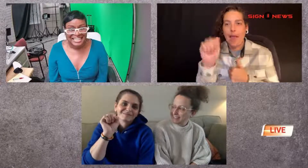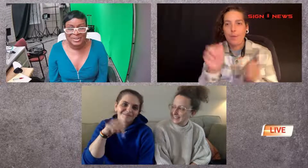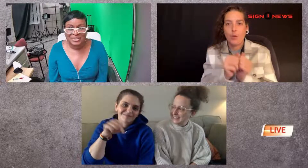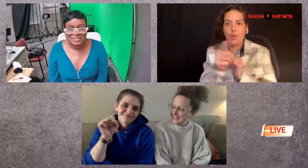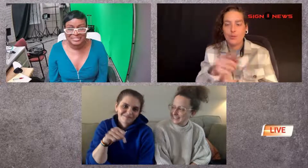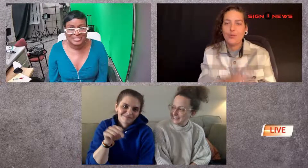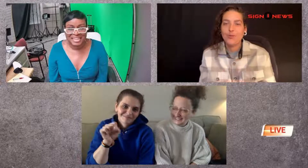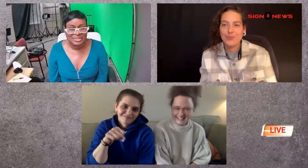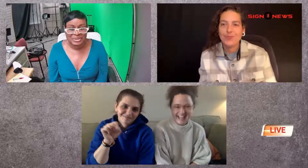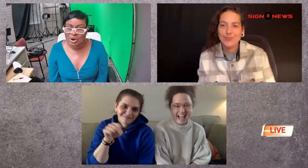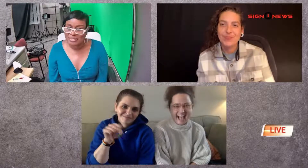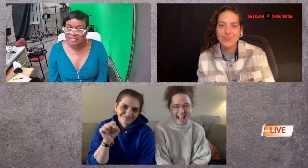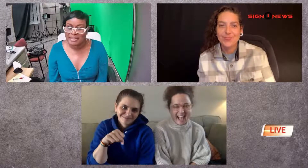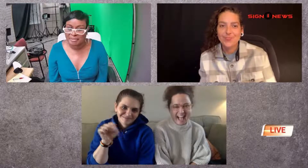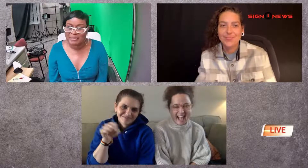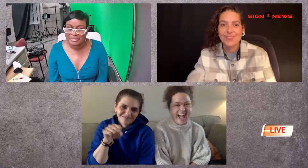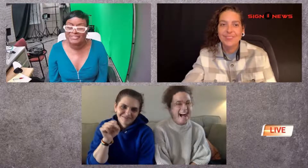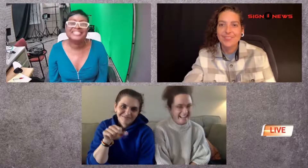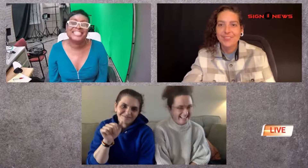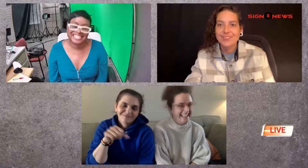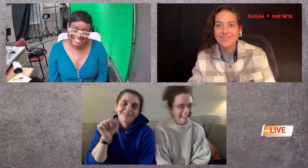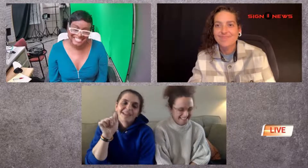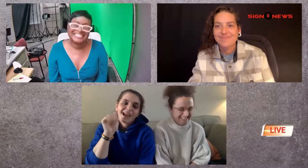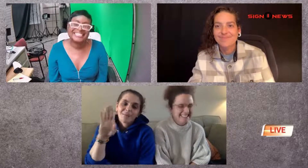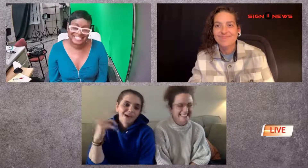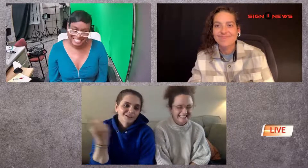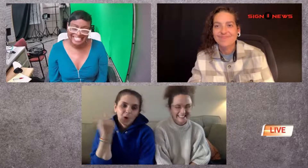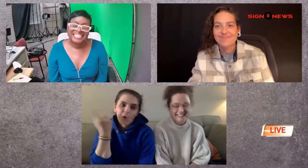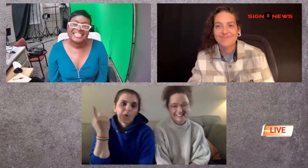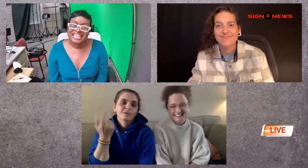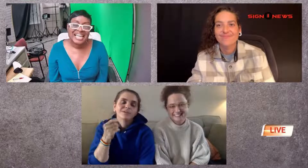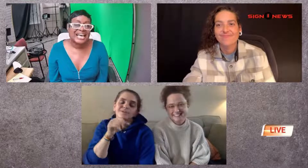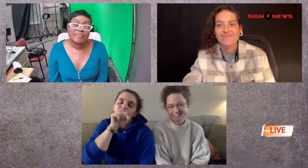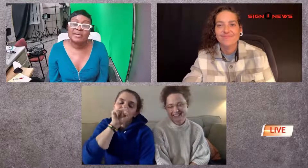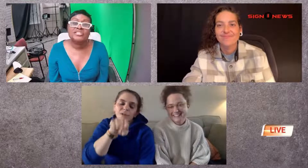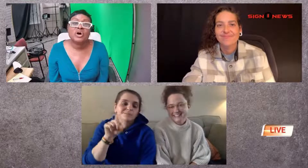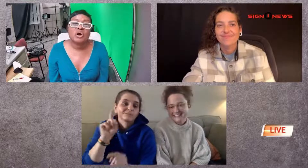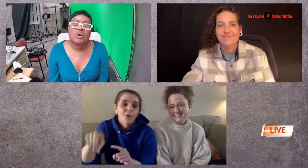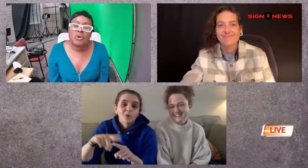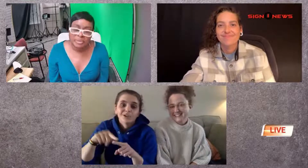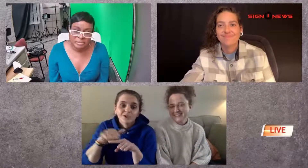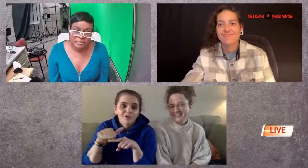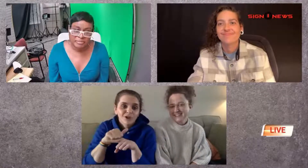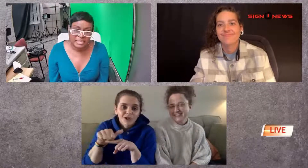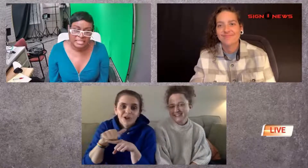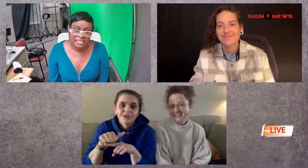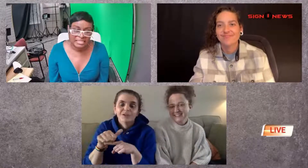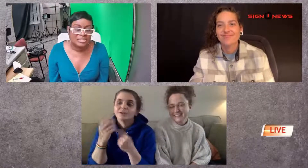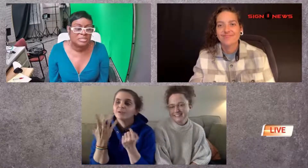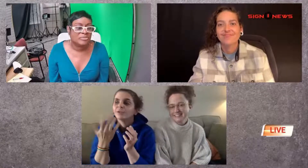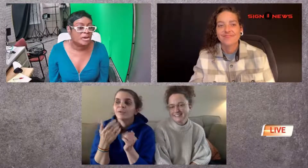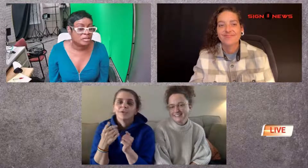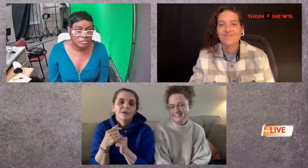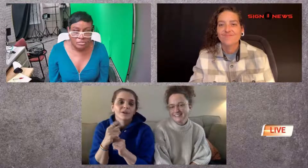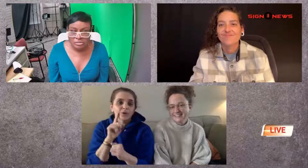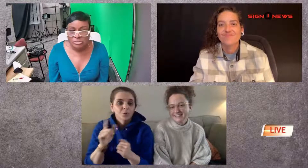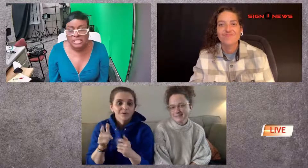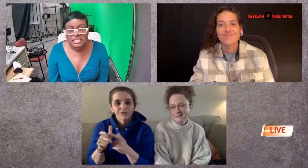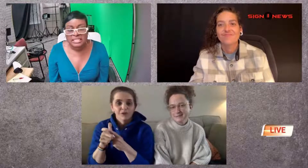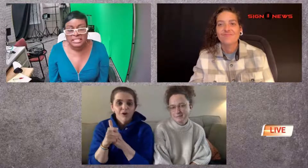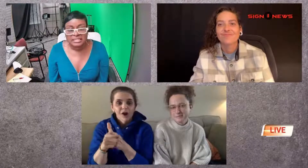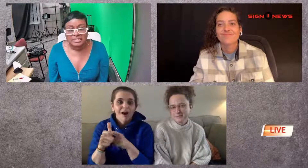I know you always have Annabelle with you. Yes. Annabelle is always with me during